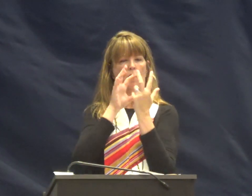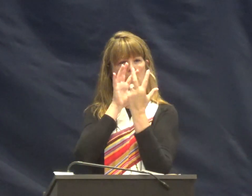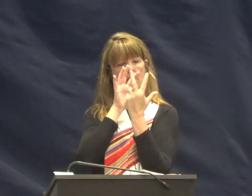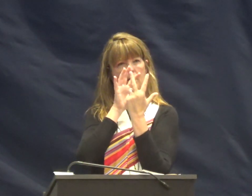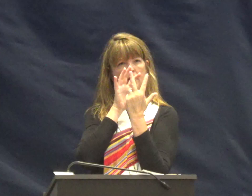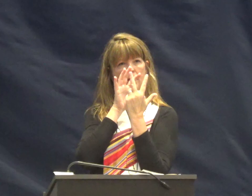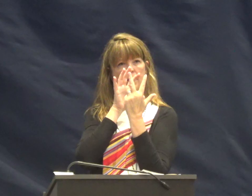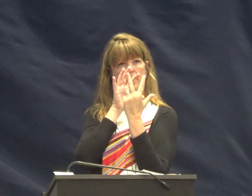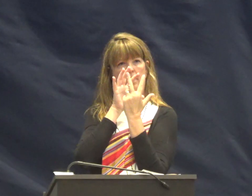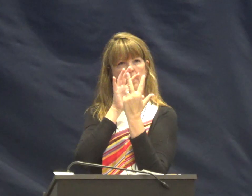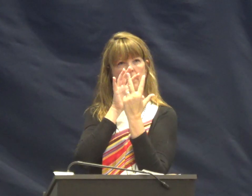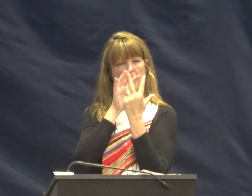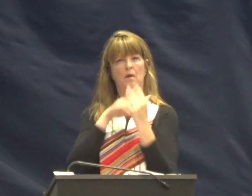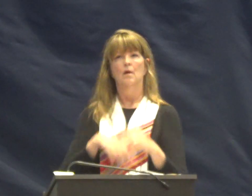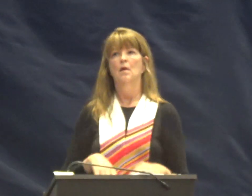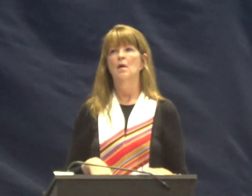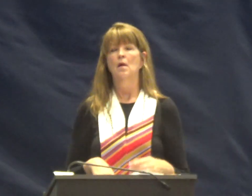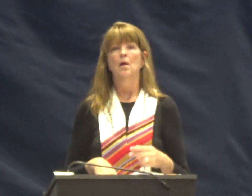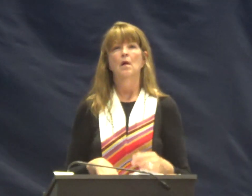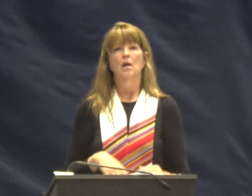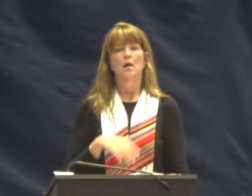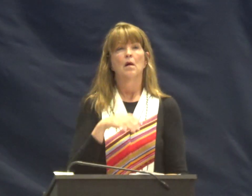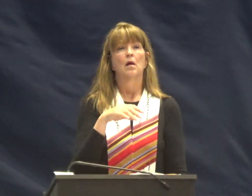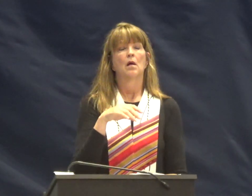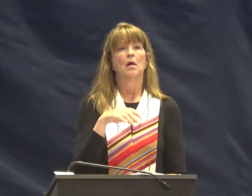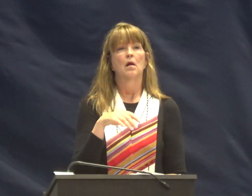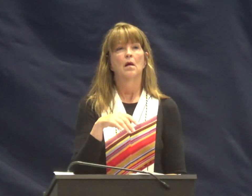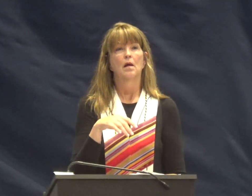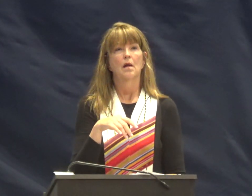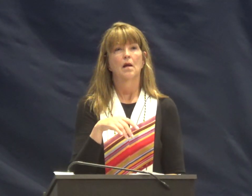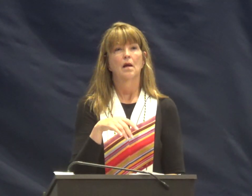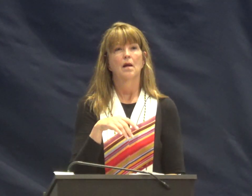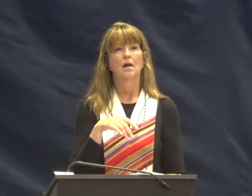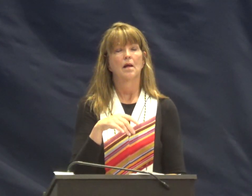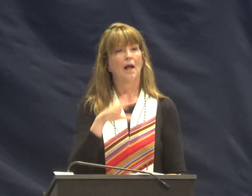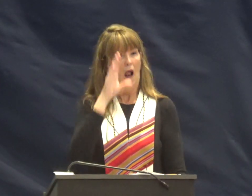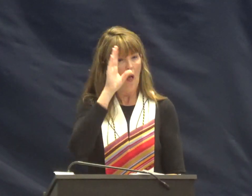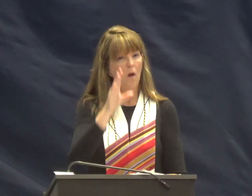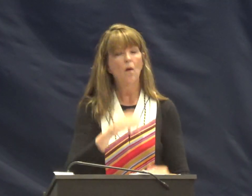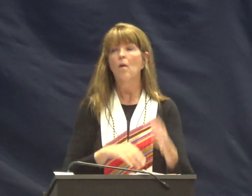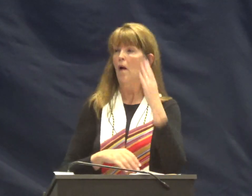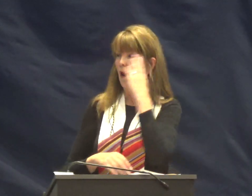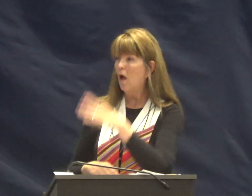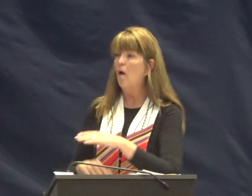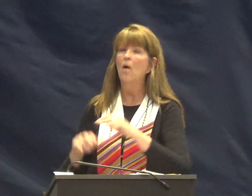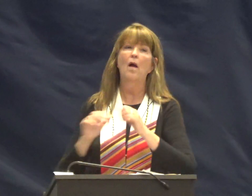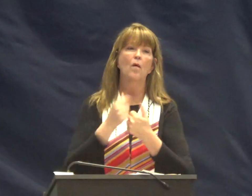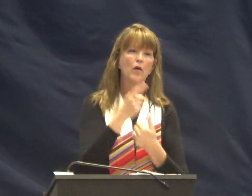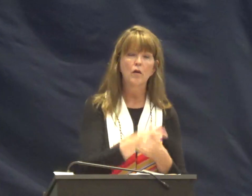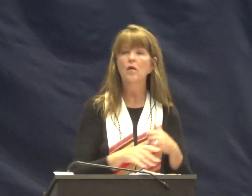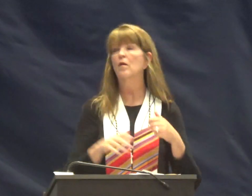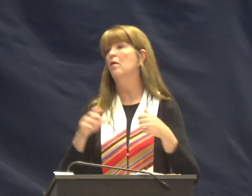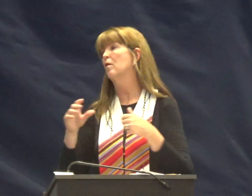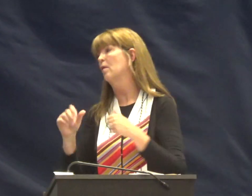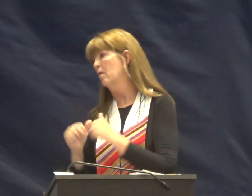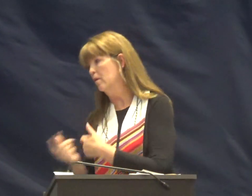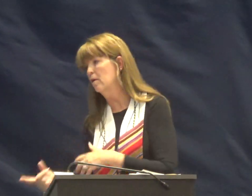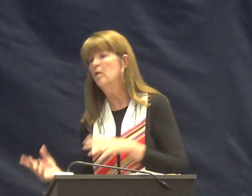There were the five of us and the three of them. We were rather crowded in the car, and we greeted each other